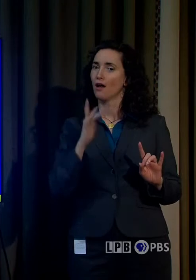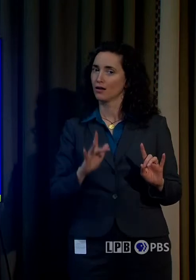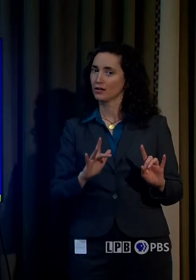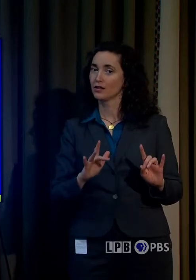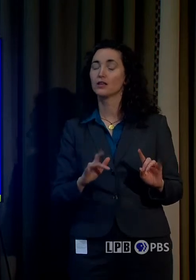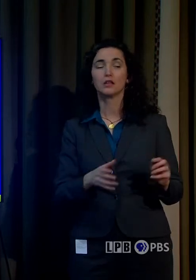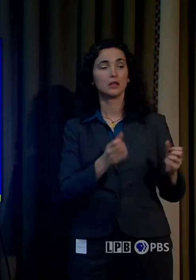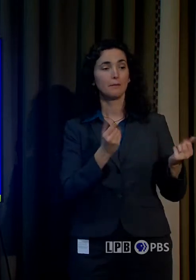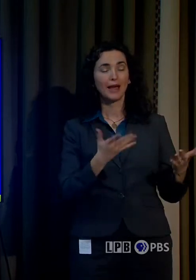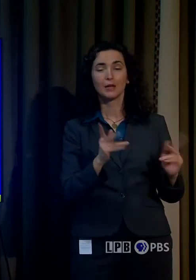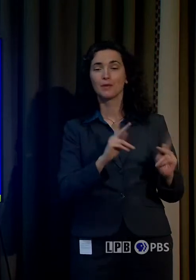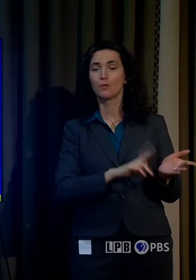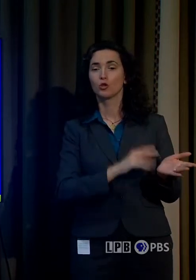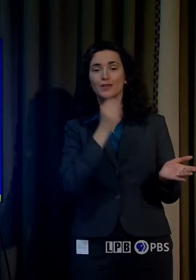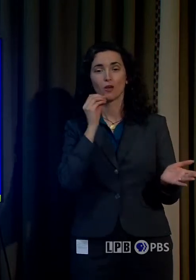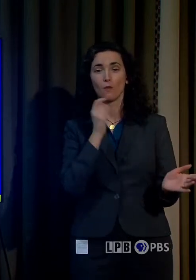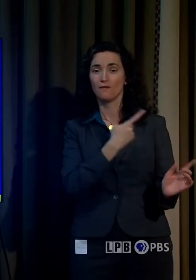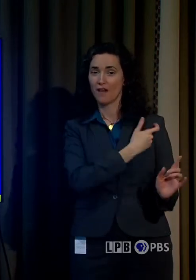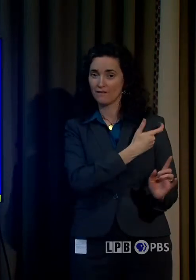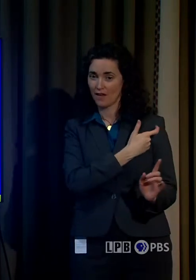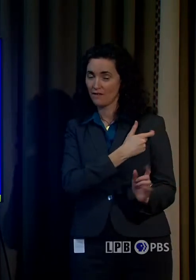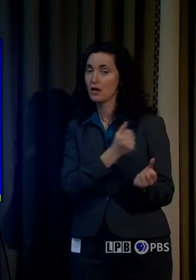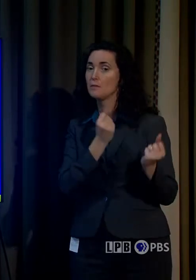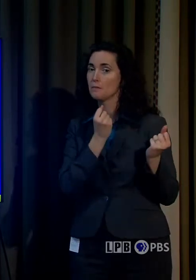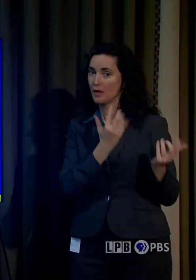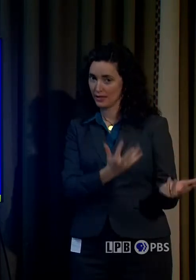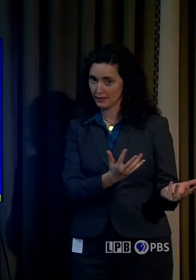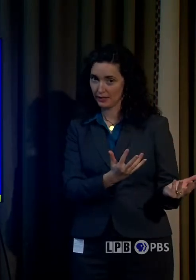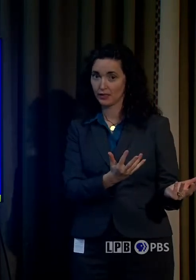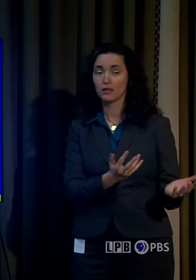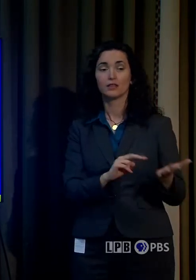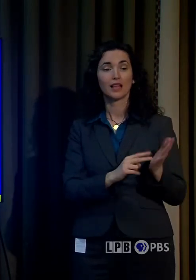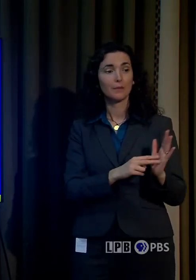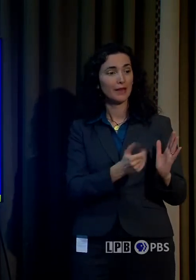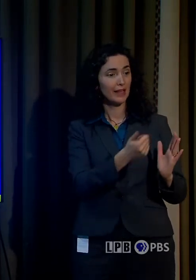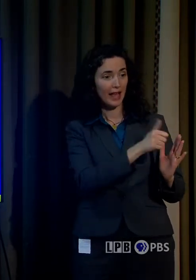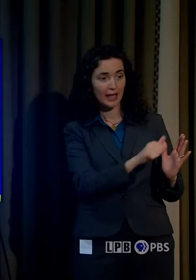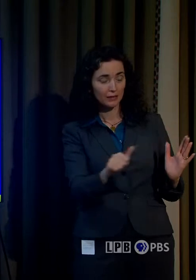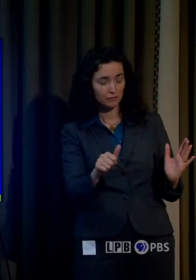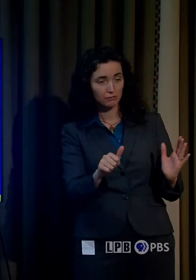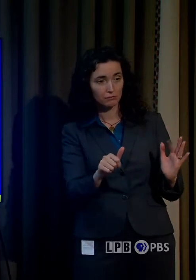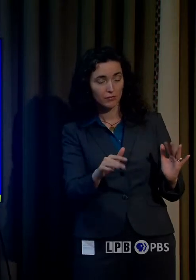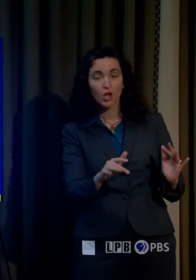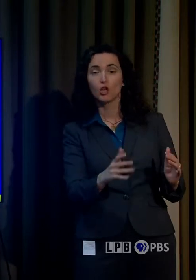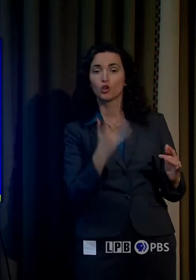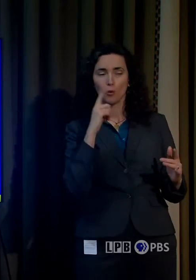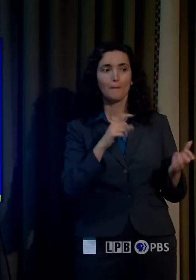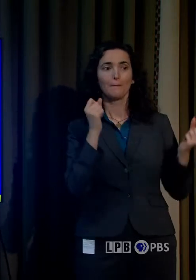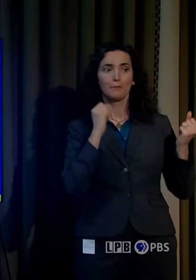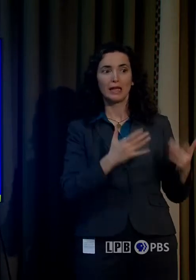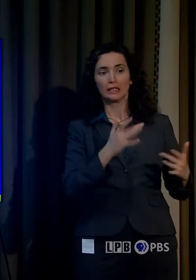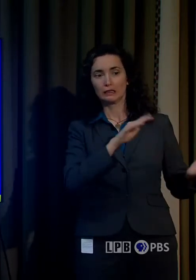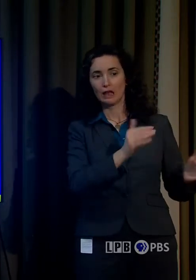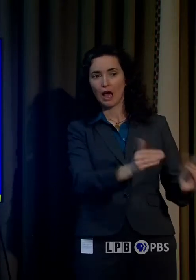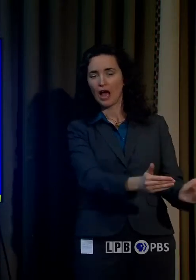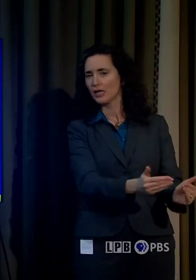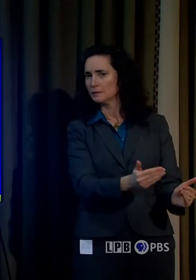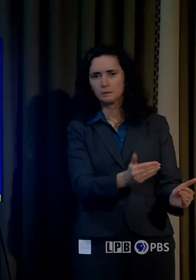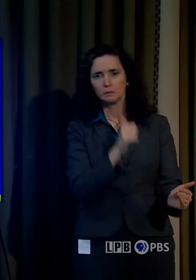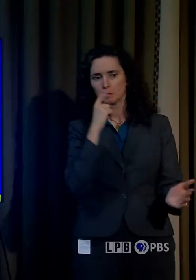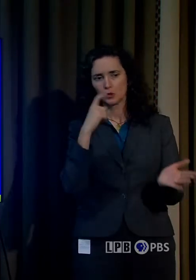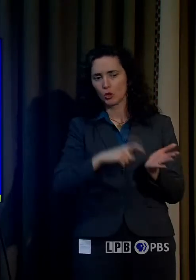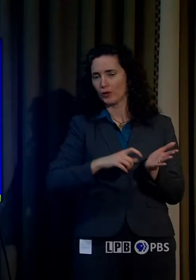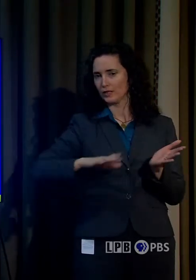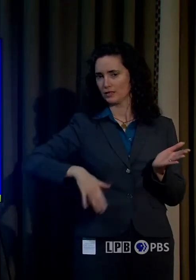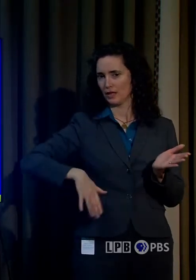of vaccination in nursing home residents, we've not yet seen any substantive increase in deaths amongst nursing